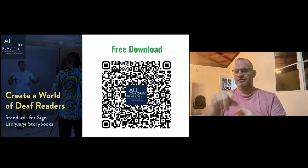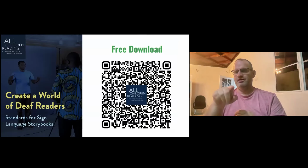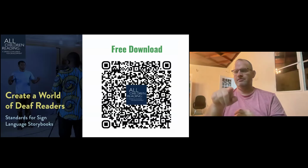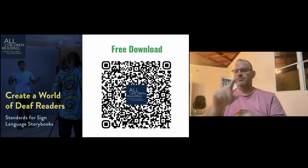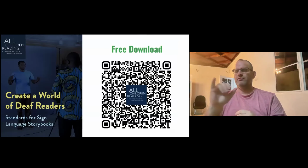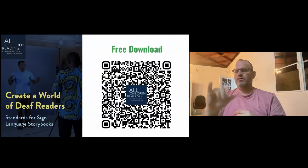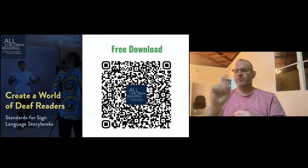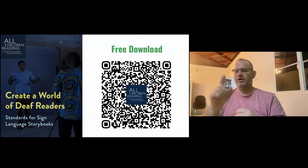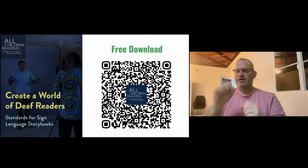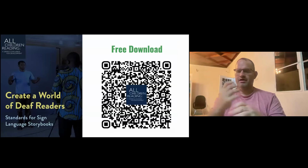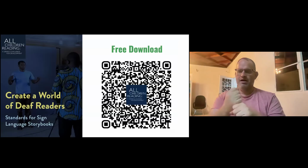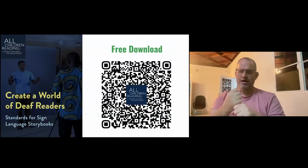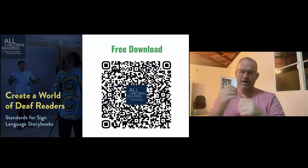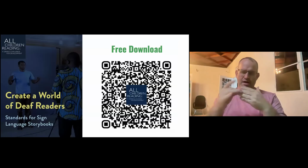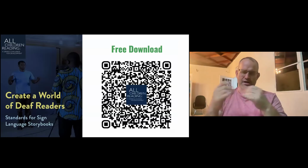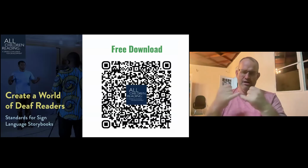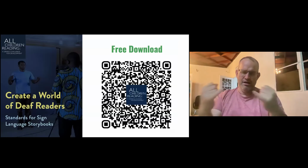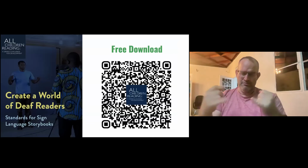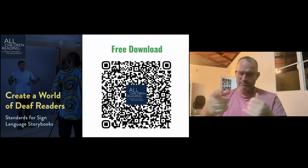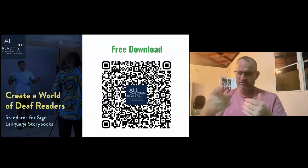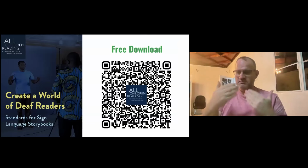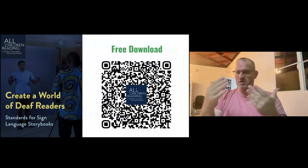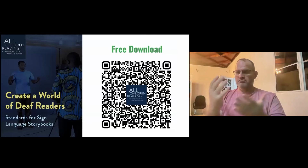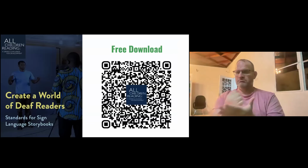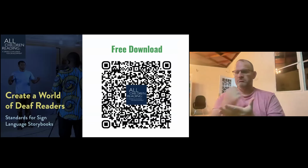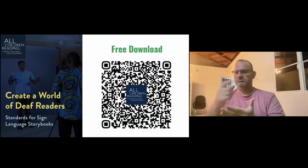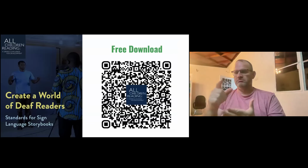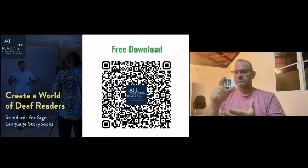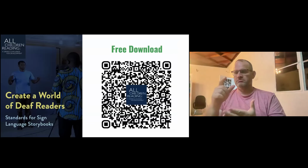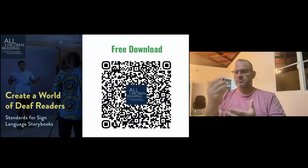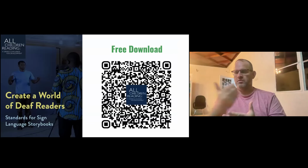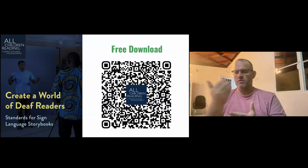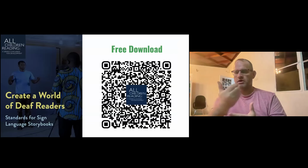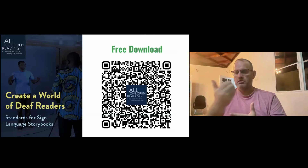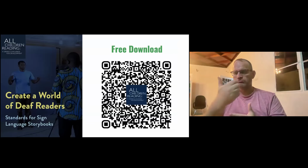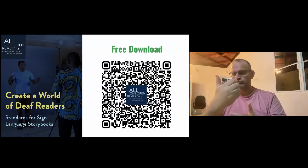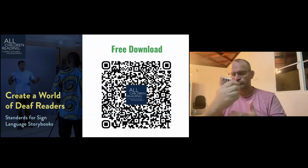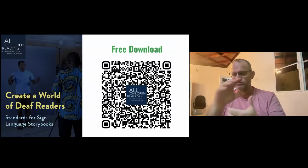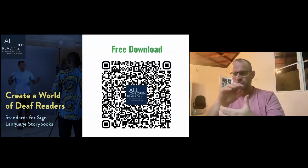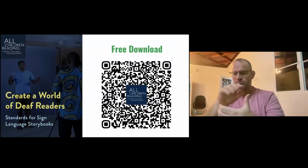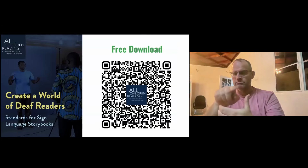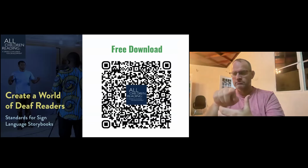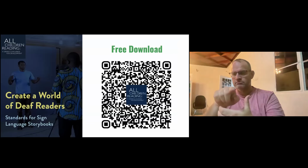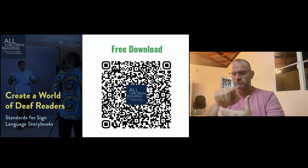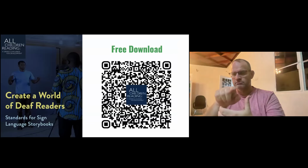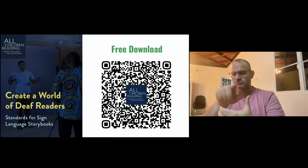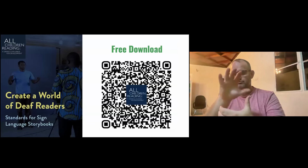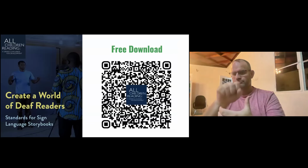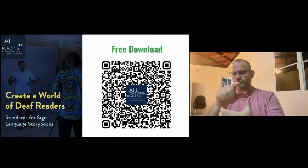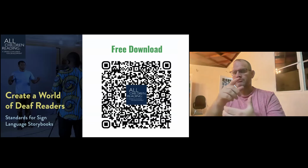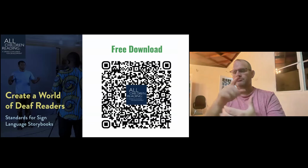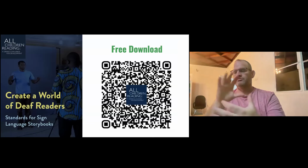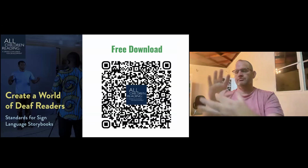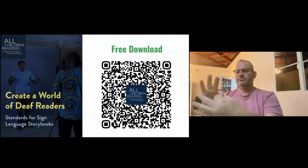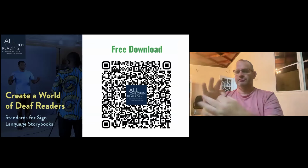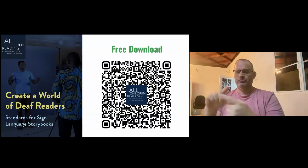and we are happy to share them with everyone. This QR code will take you to the guidelines. I'd suggest if you have a mobile device on you,